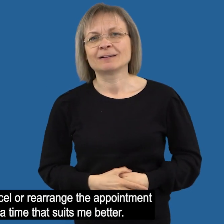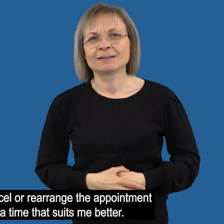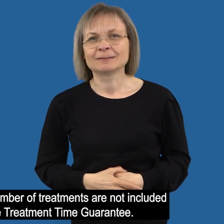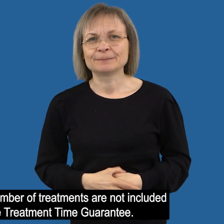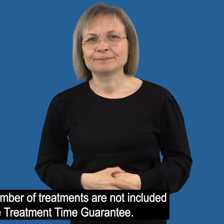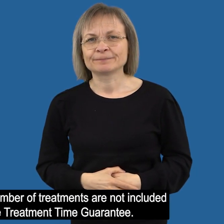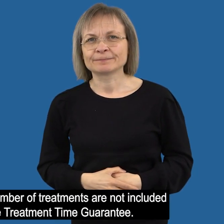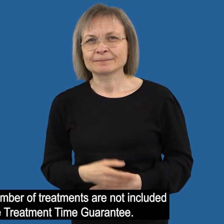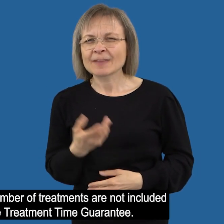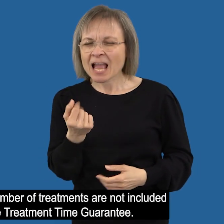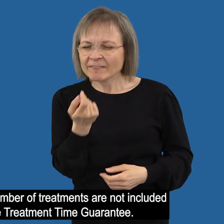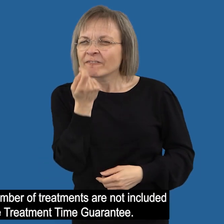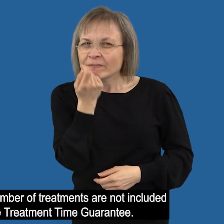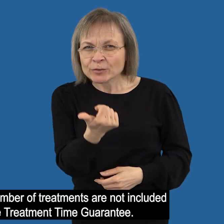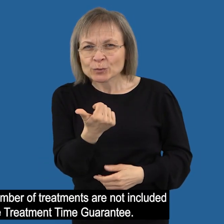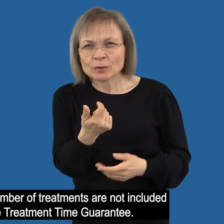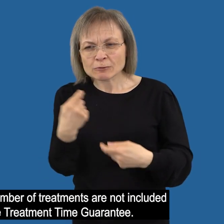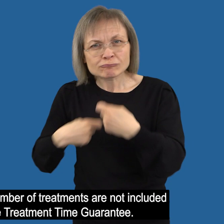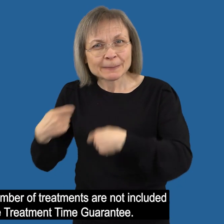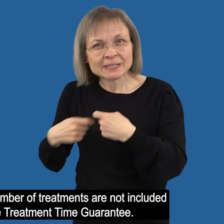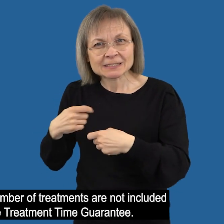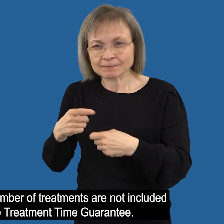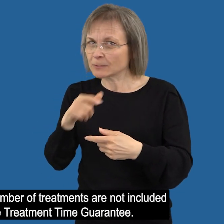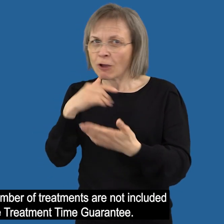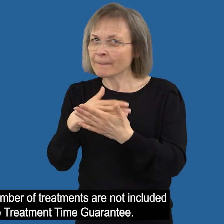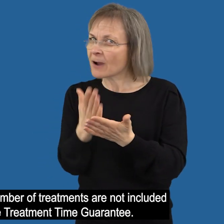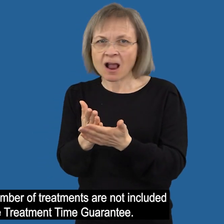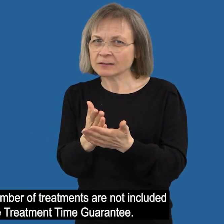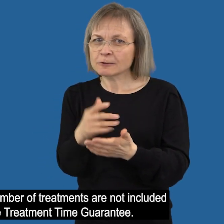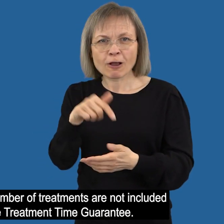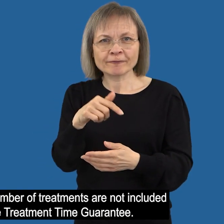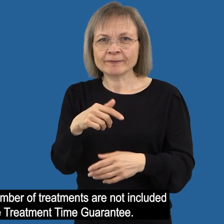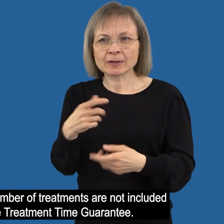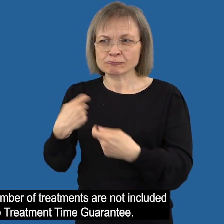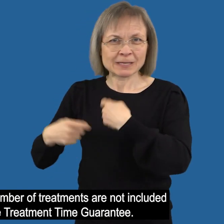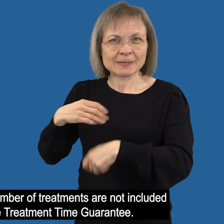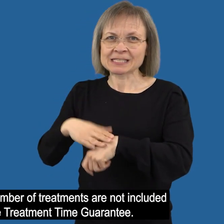suits me better. A small number of treatments are not included in the treatment time